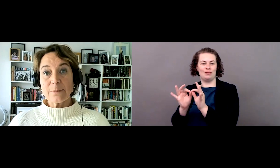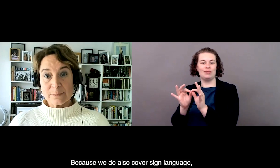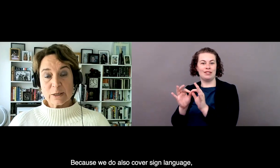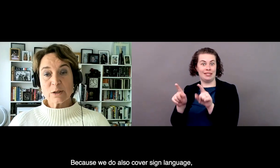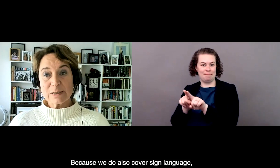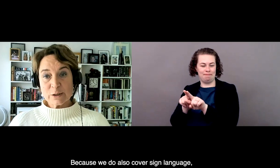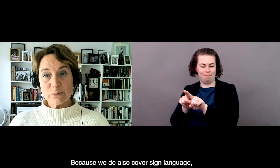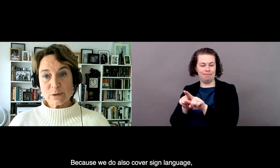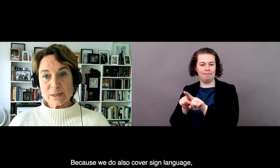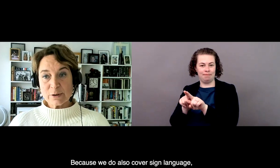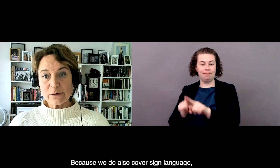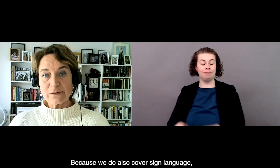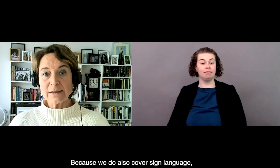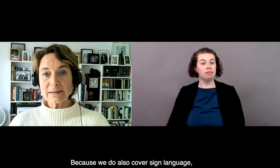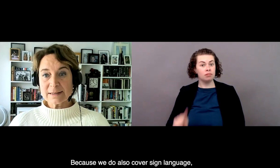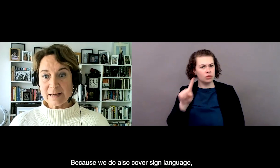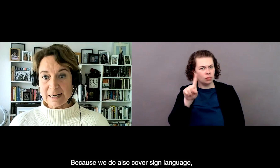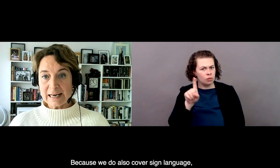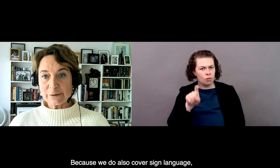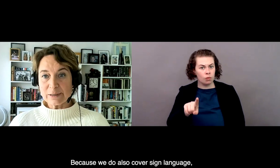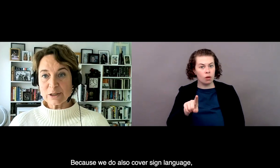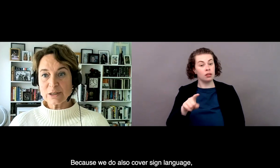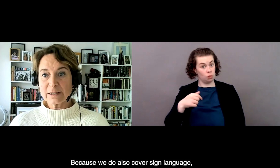because we do also cover sign languages